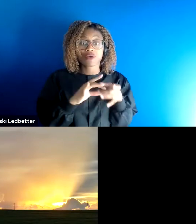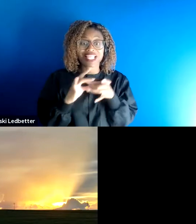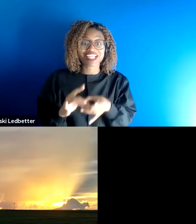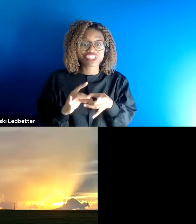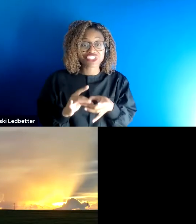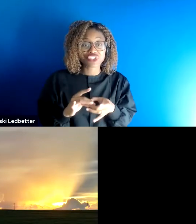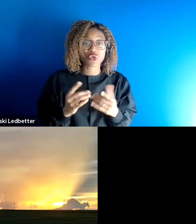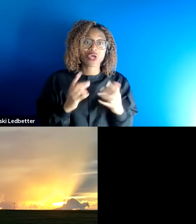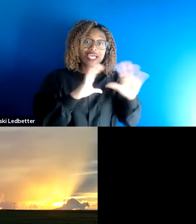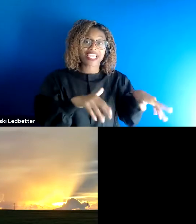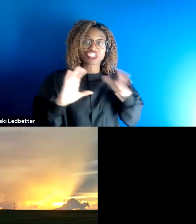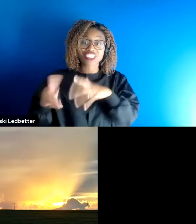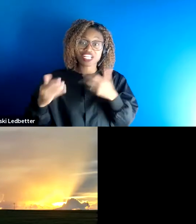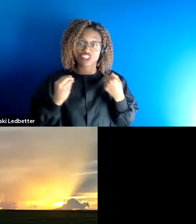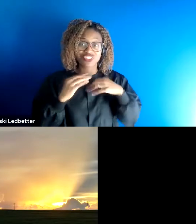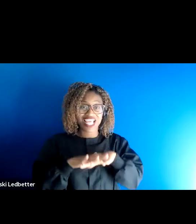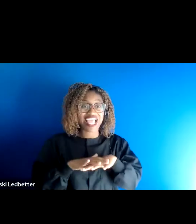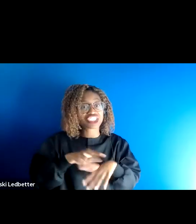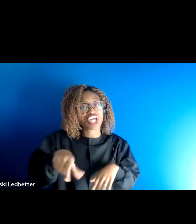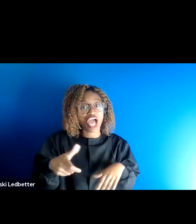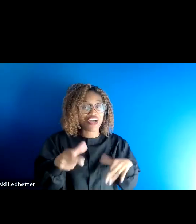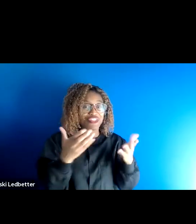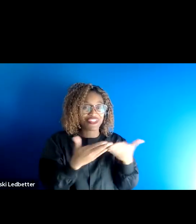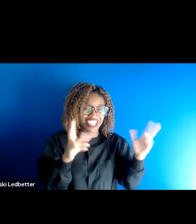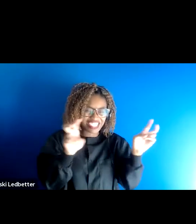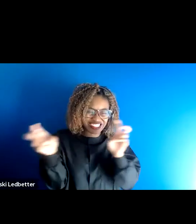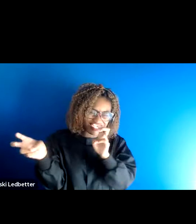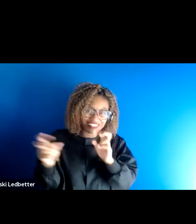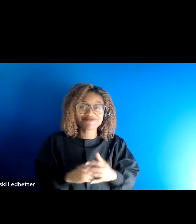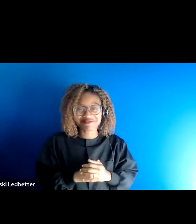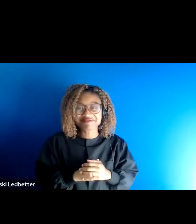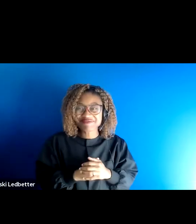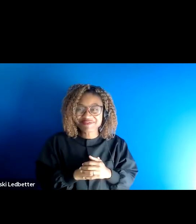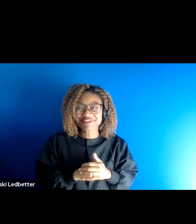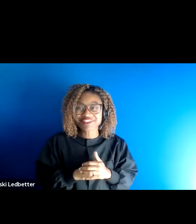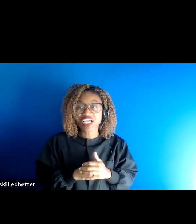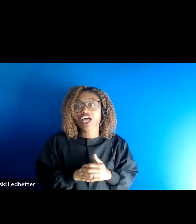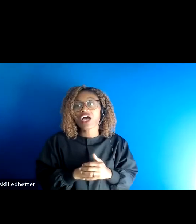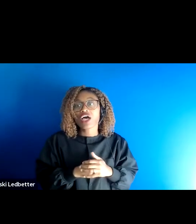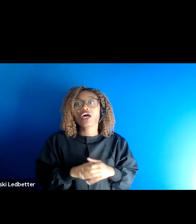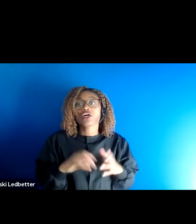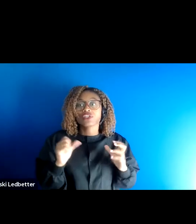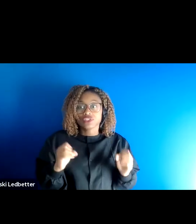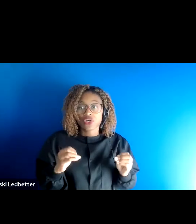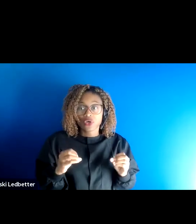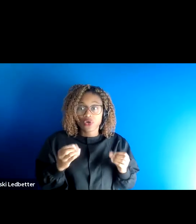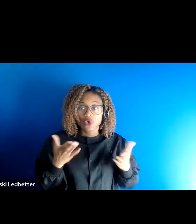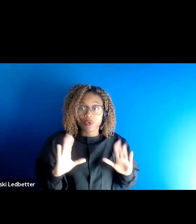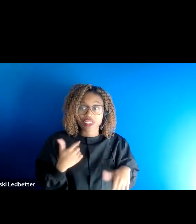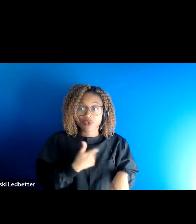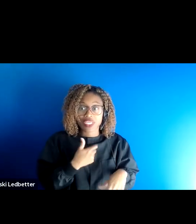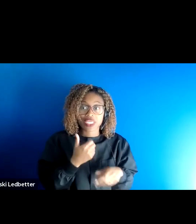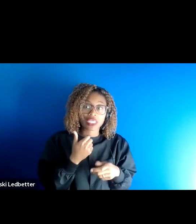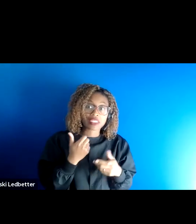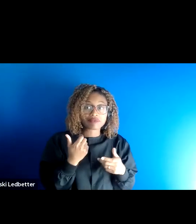intersectionality, and some other sort of things. So I some ways that we can make this somewhat